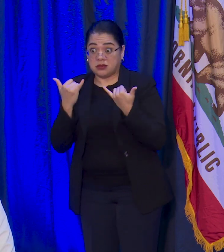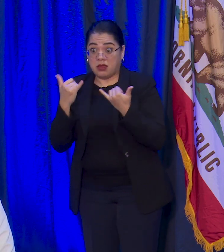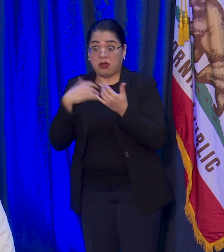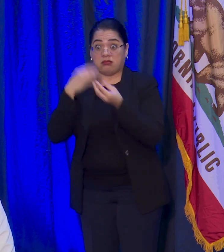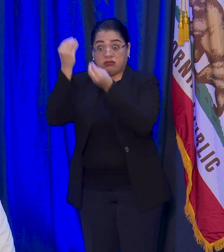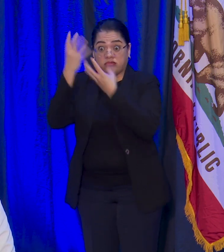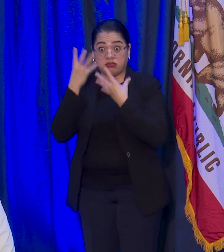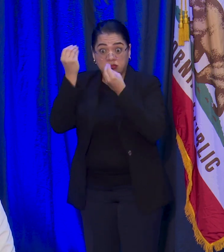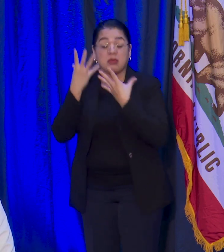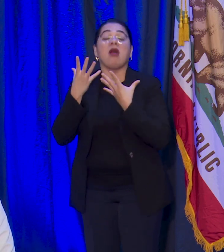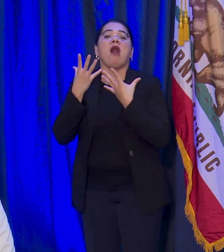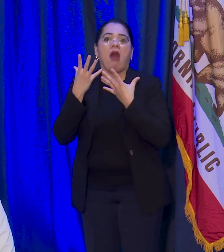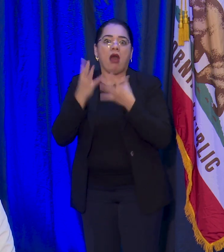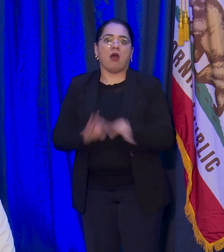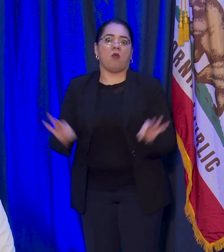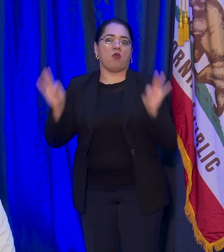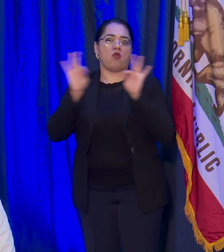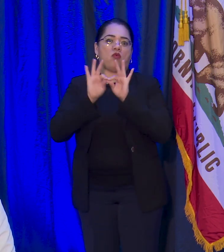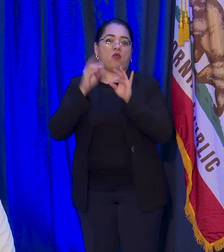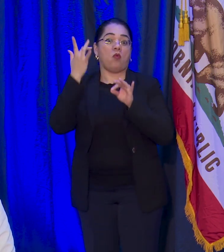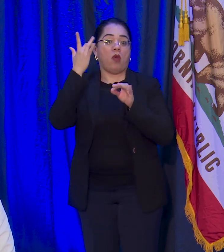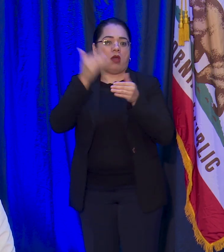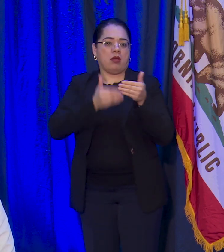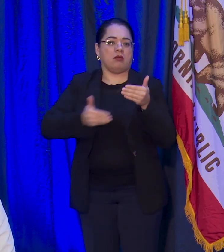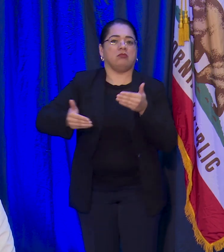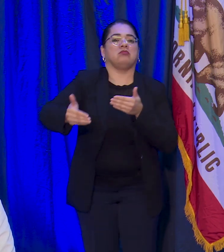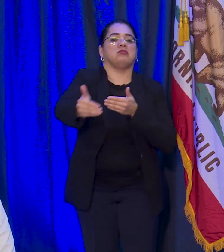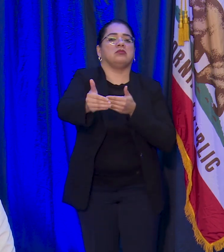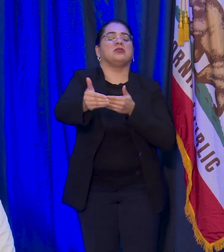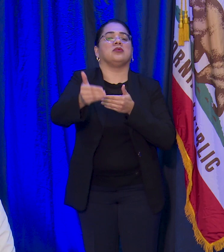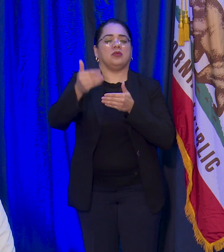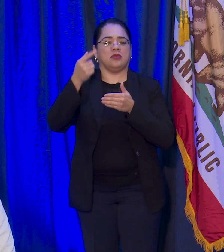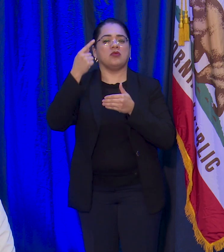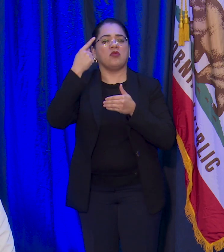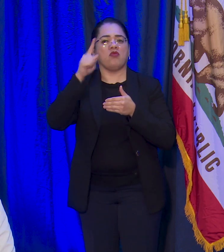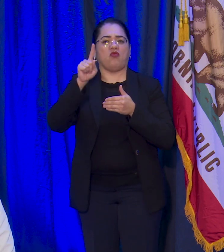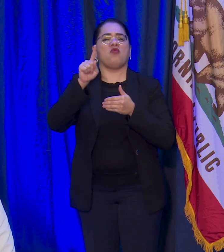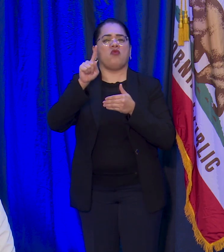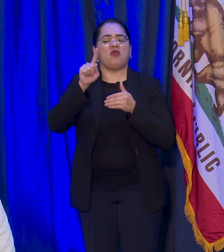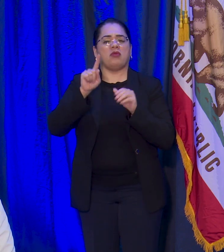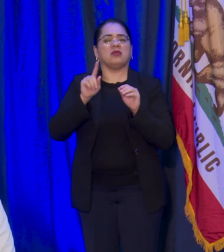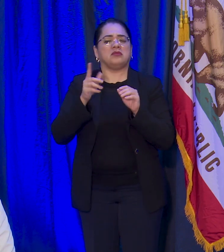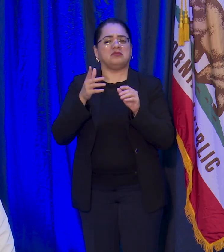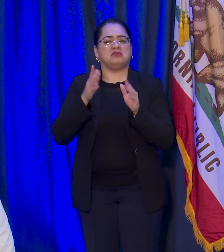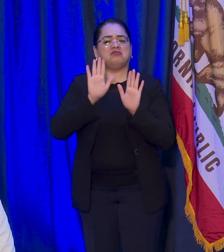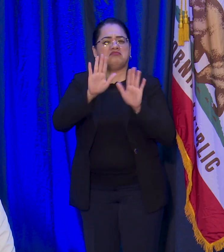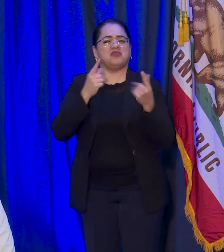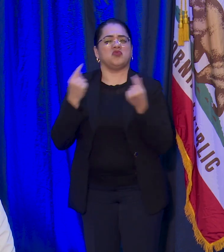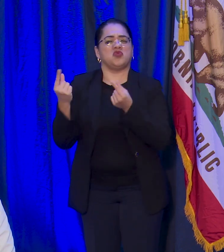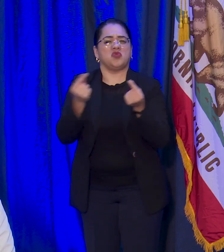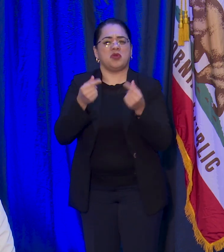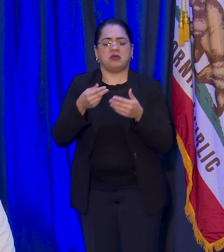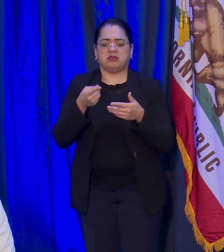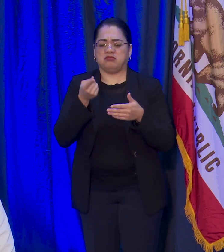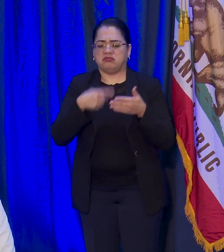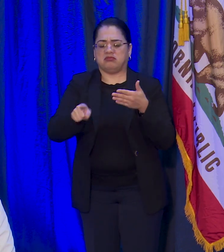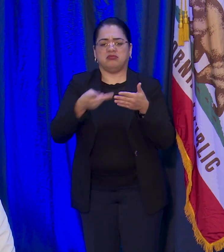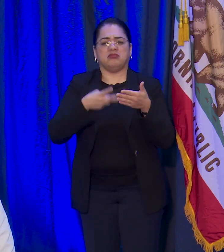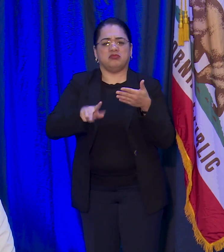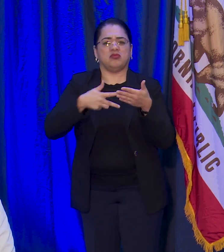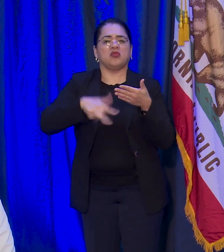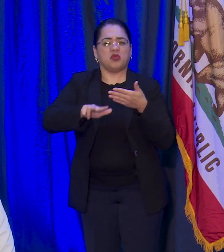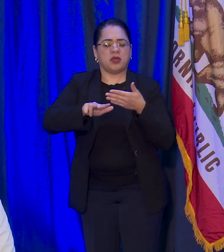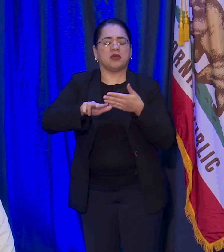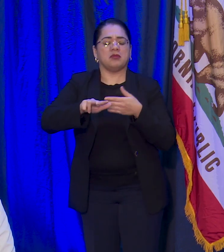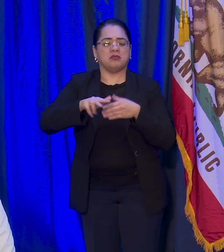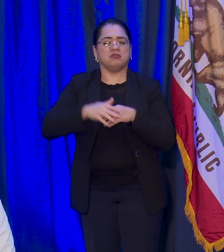really important, especially over the next few 2 to 3 weeks. I want to begin by reminding everyone to